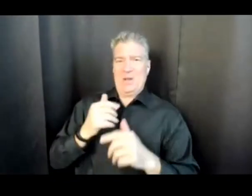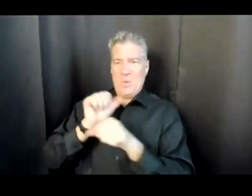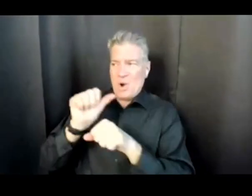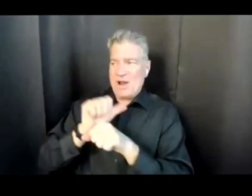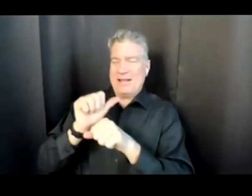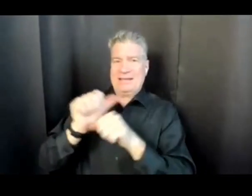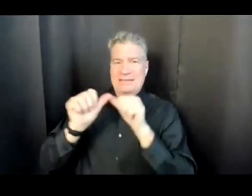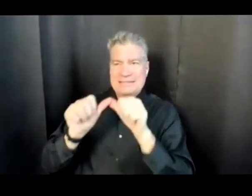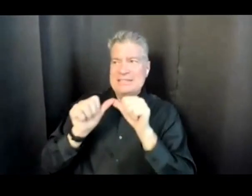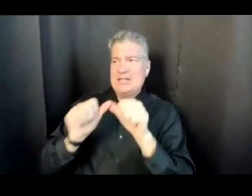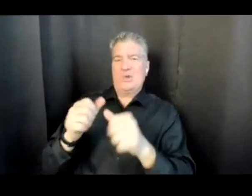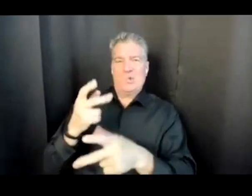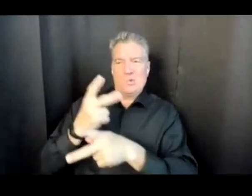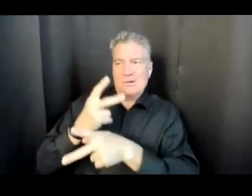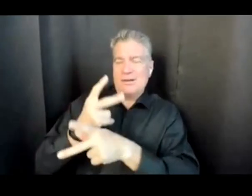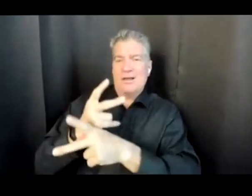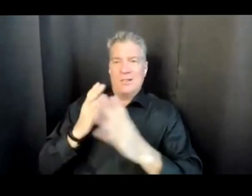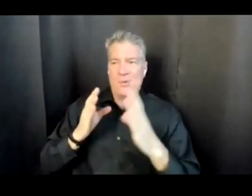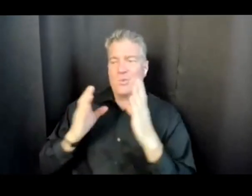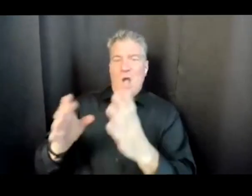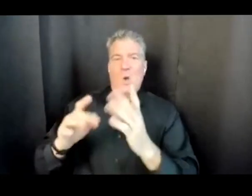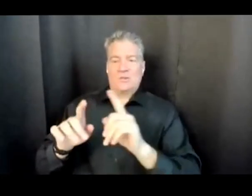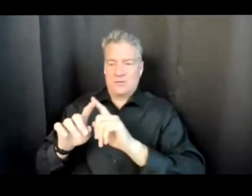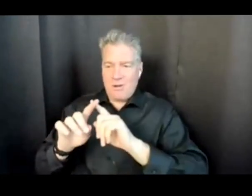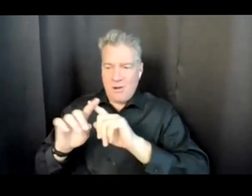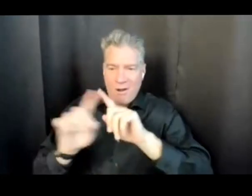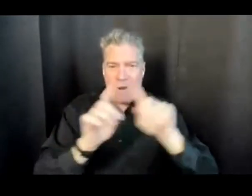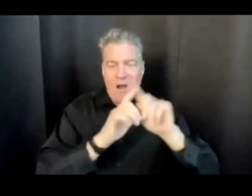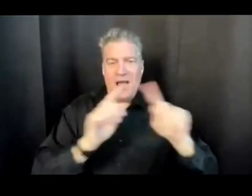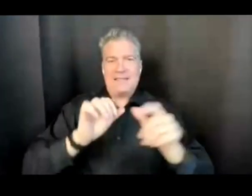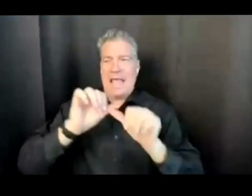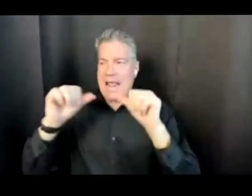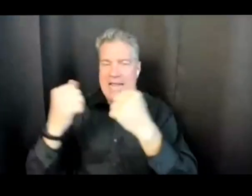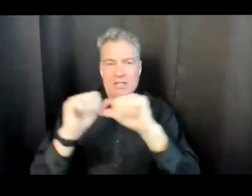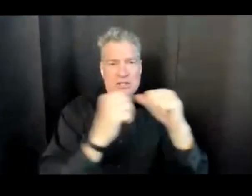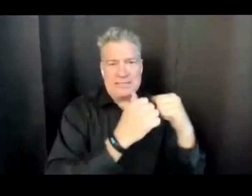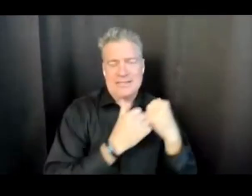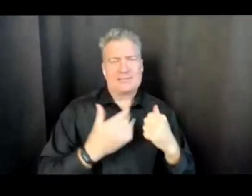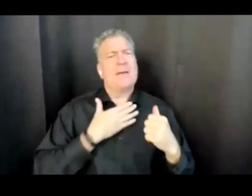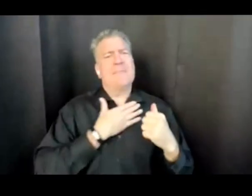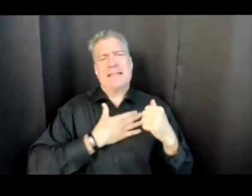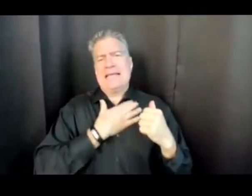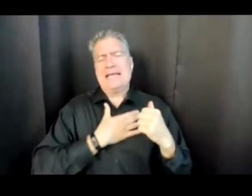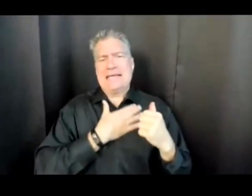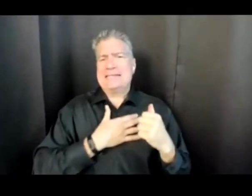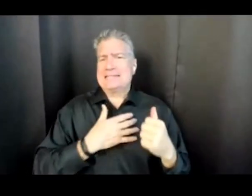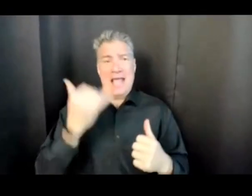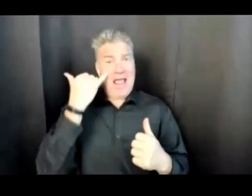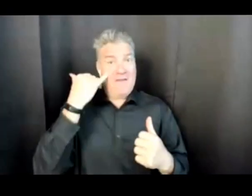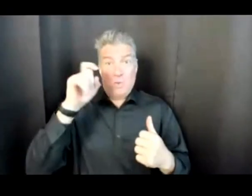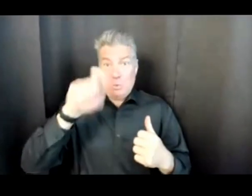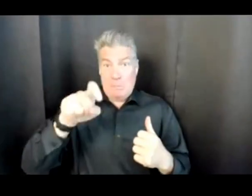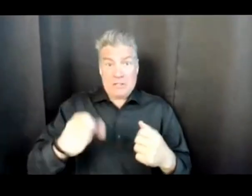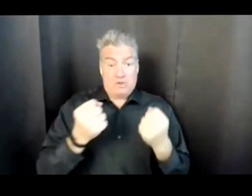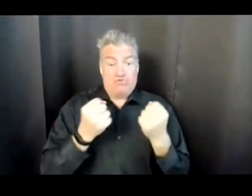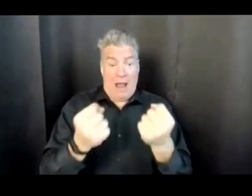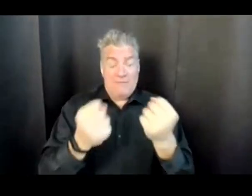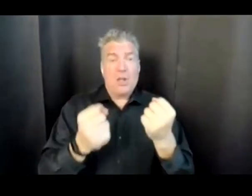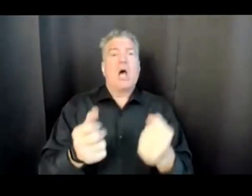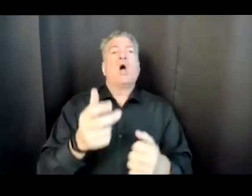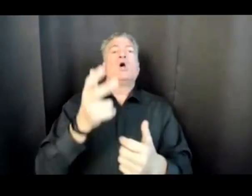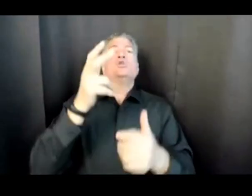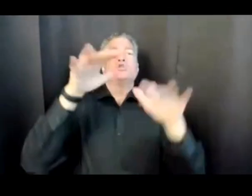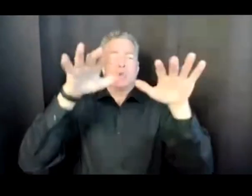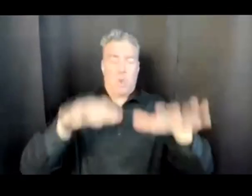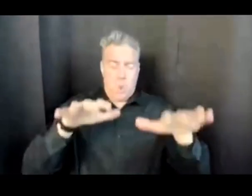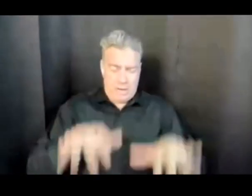there among all our agencies. So please give us all room to work and slow down and move over if you see those amber